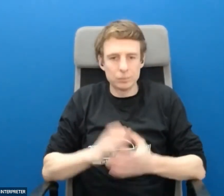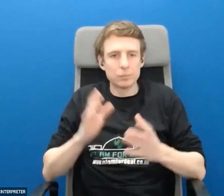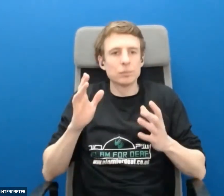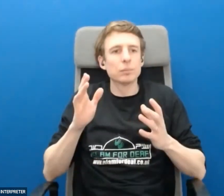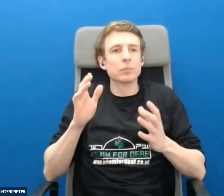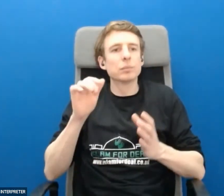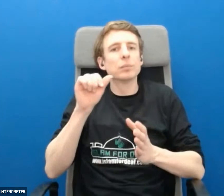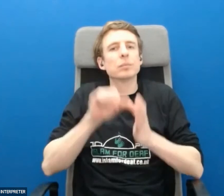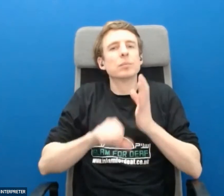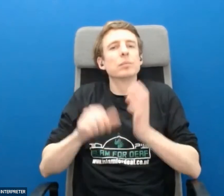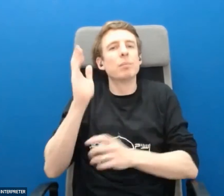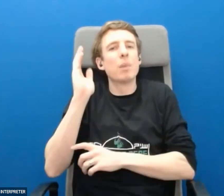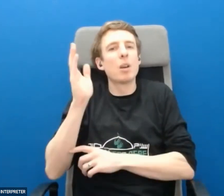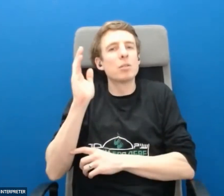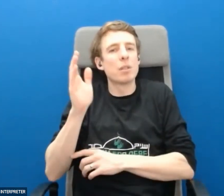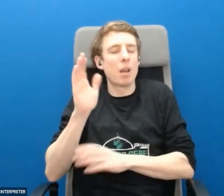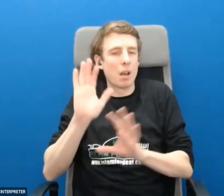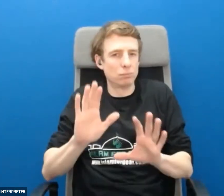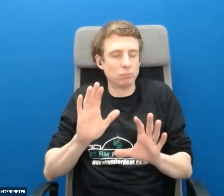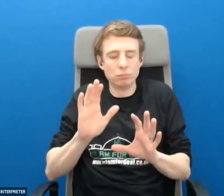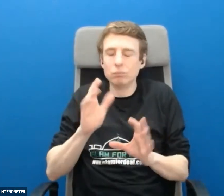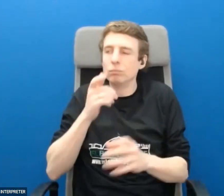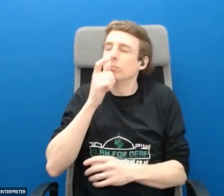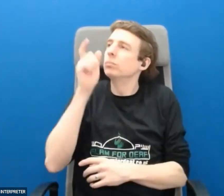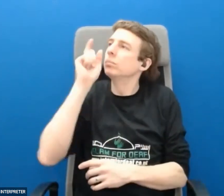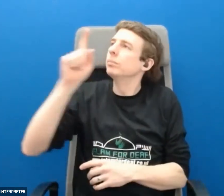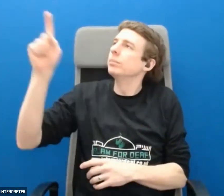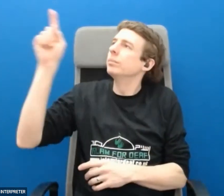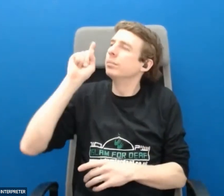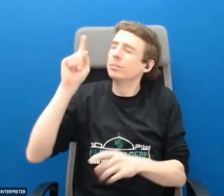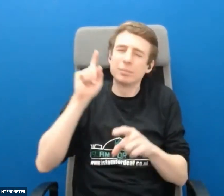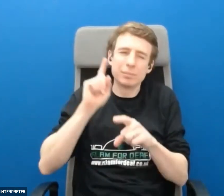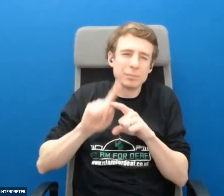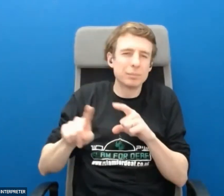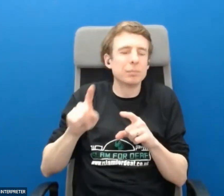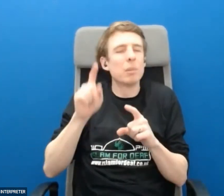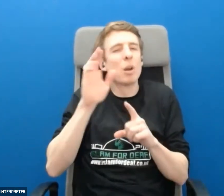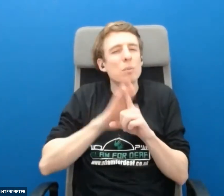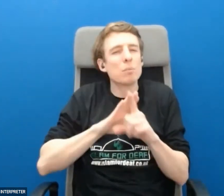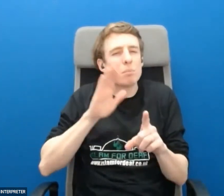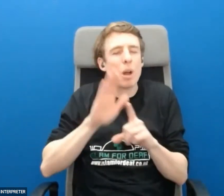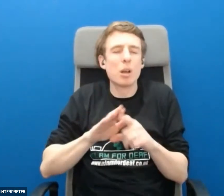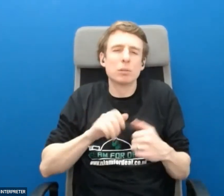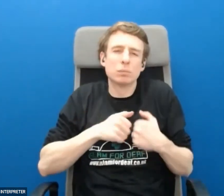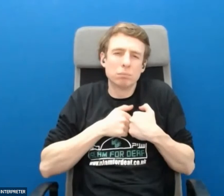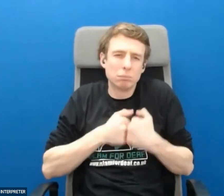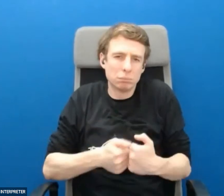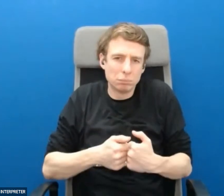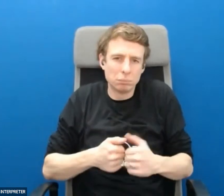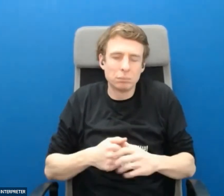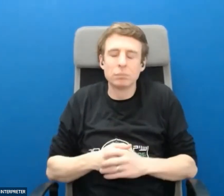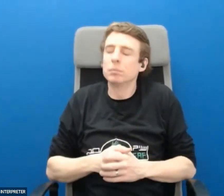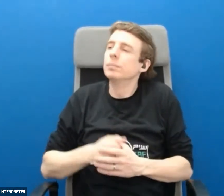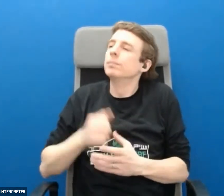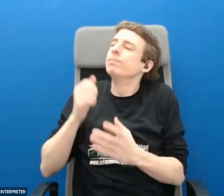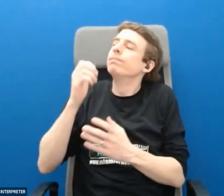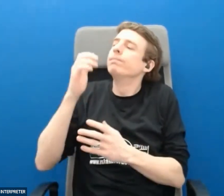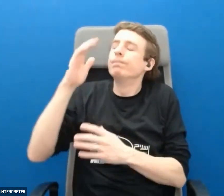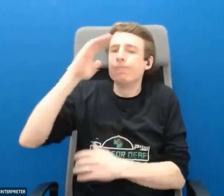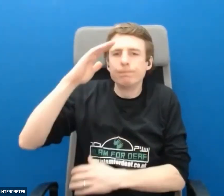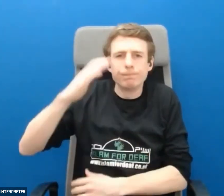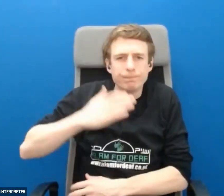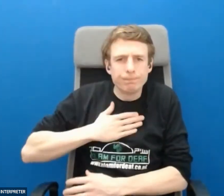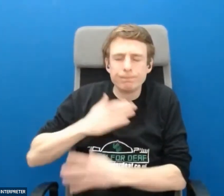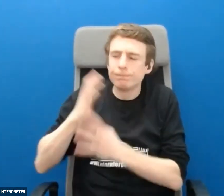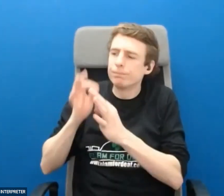Allah, the Beneficent, the Most Merciful, and may He send and shower peace and salutations upon the Prophet Muhammad and